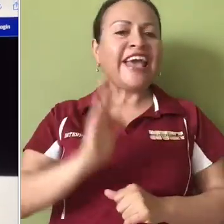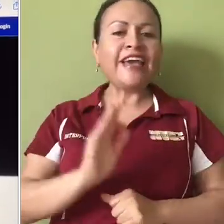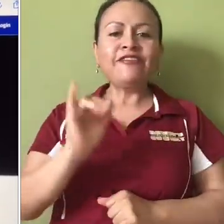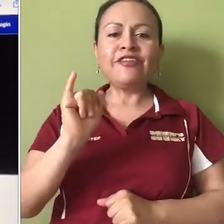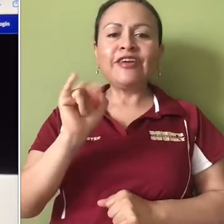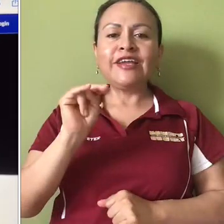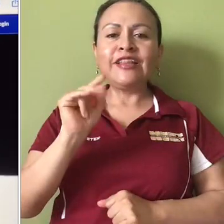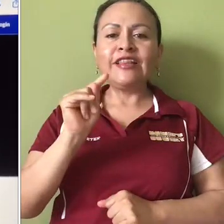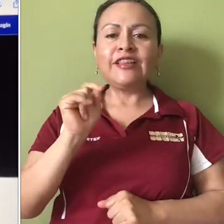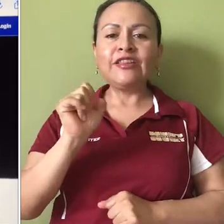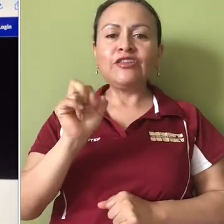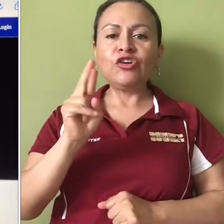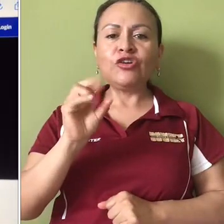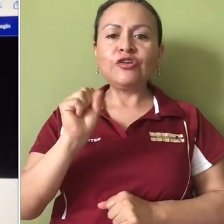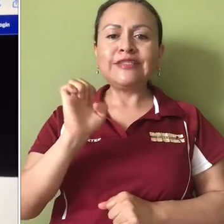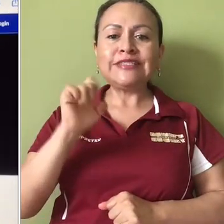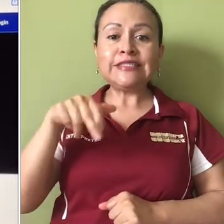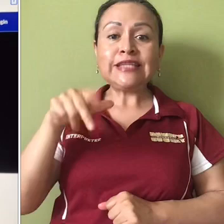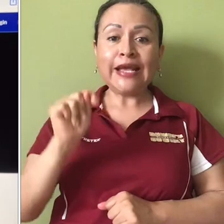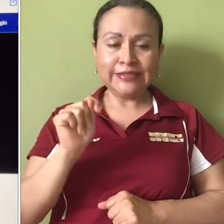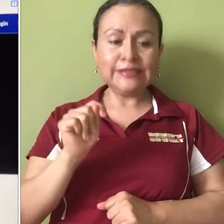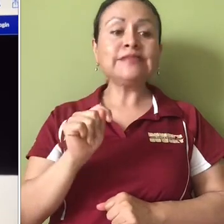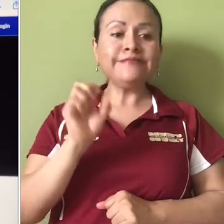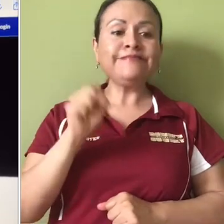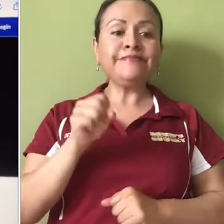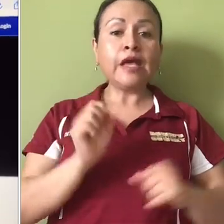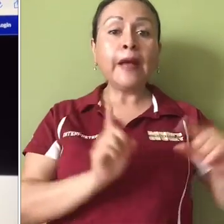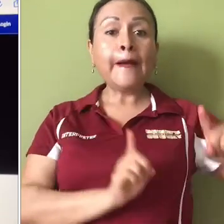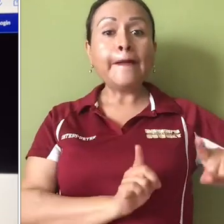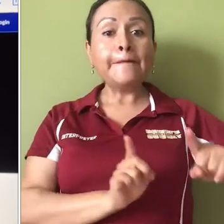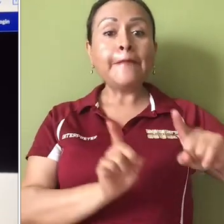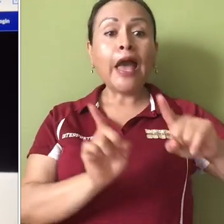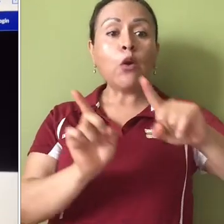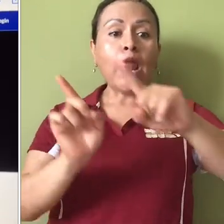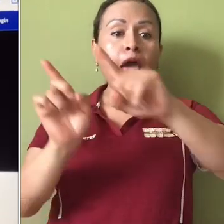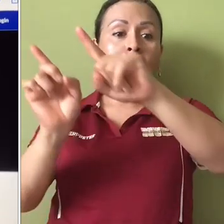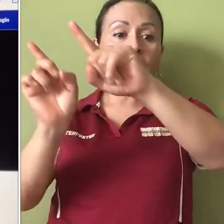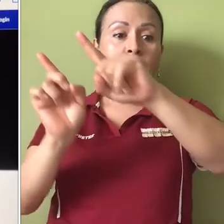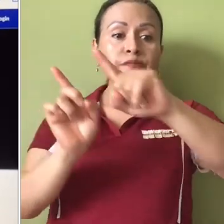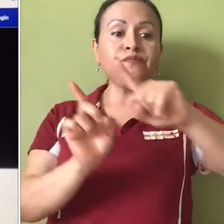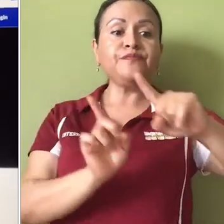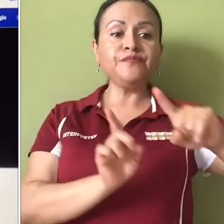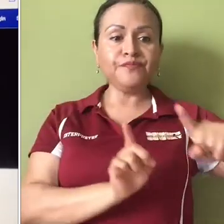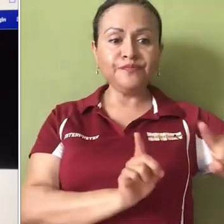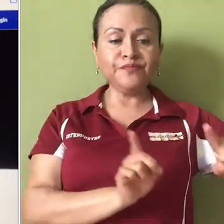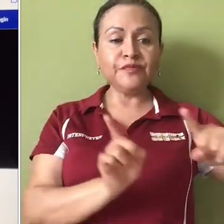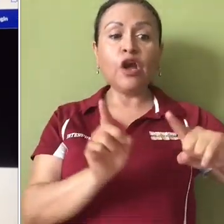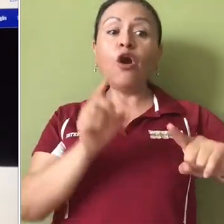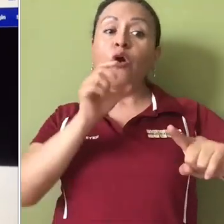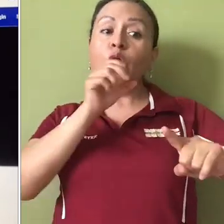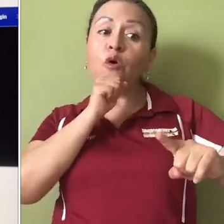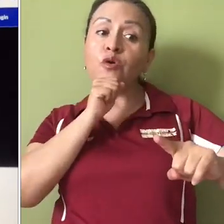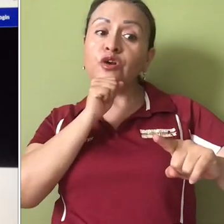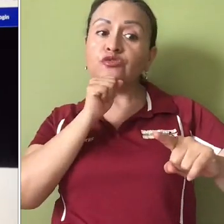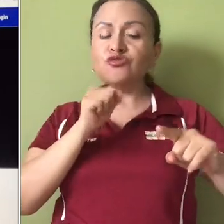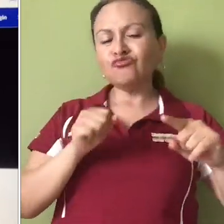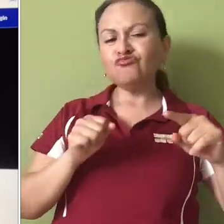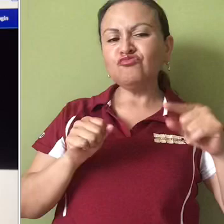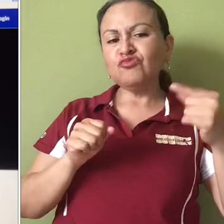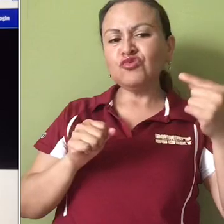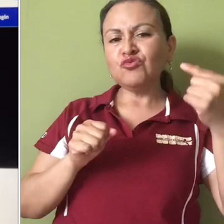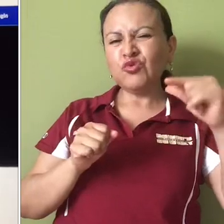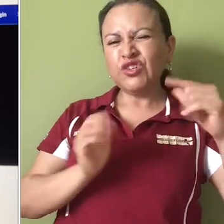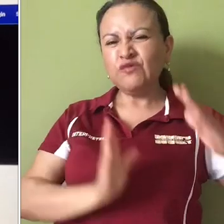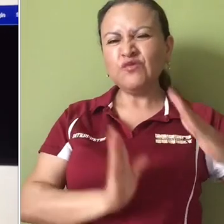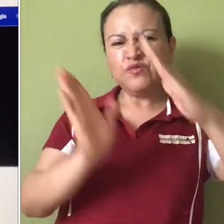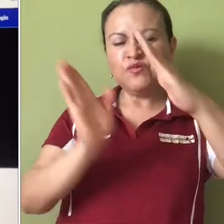that line. So these two lines right over here are parallel. This is parallel to that. Now I'm going to go to the other